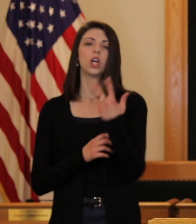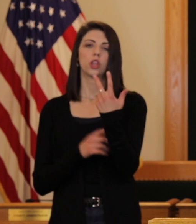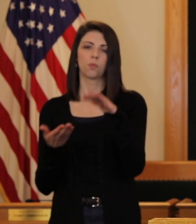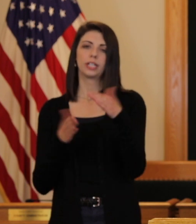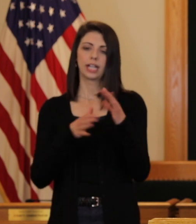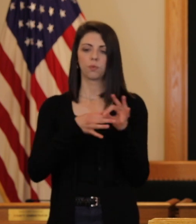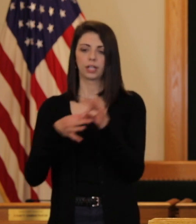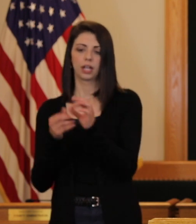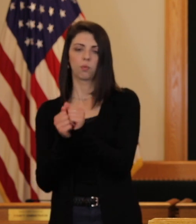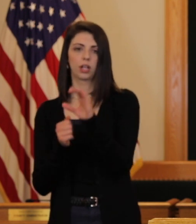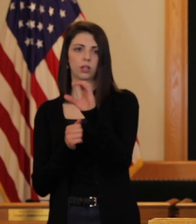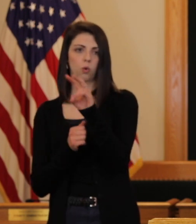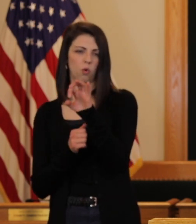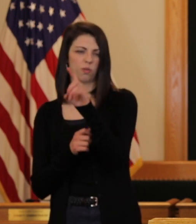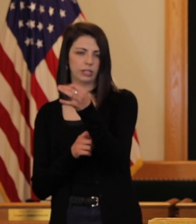to COVID-19.